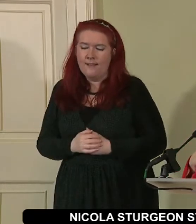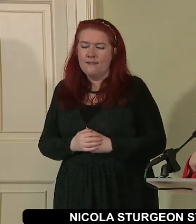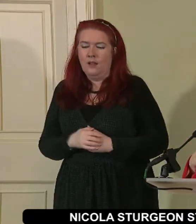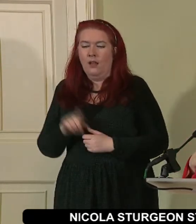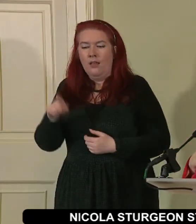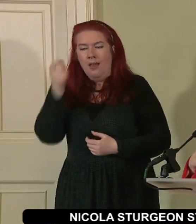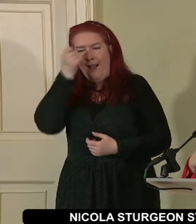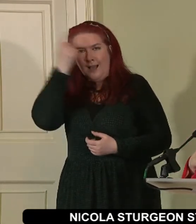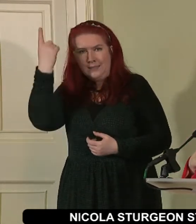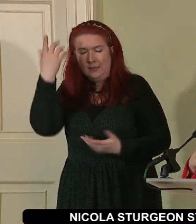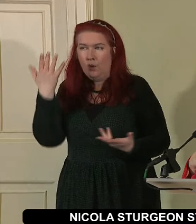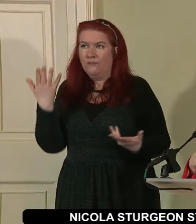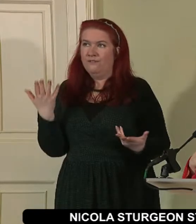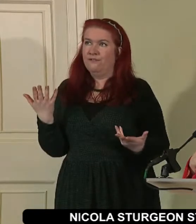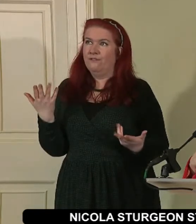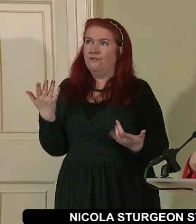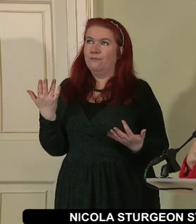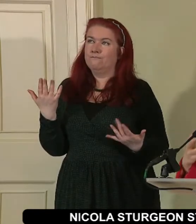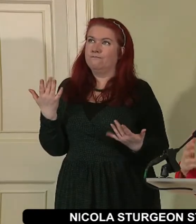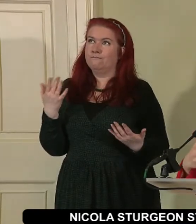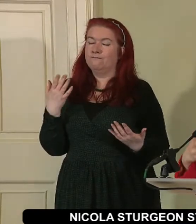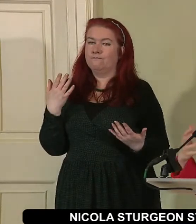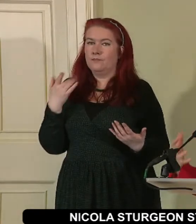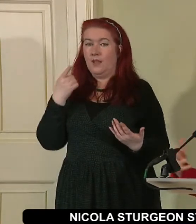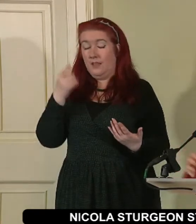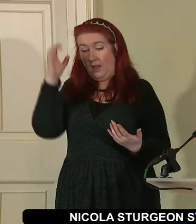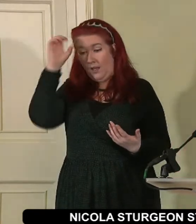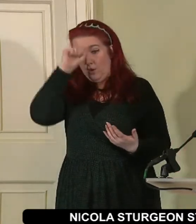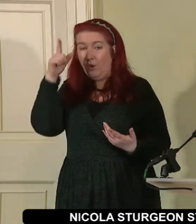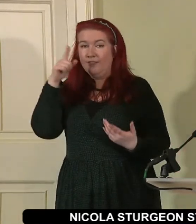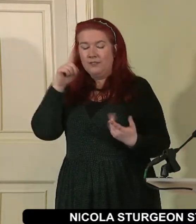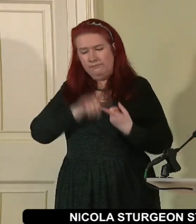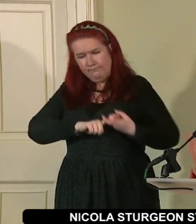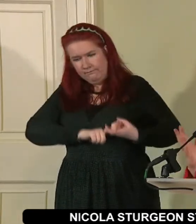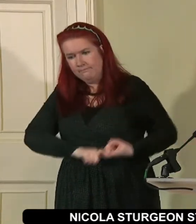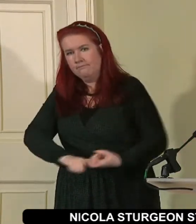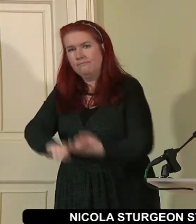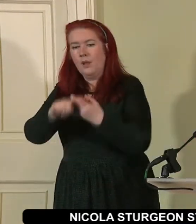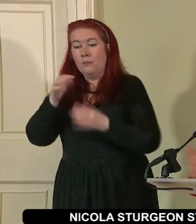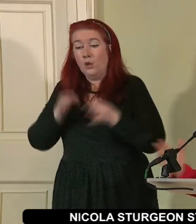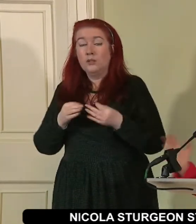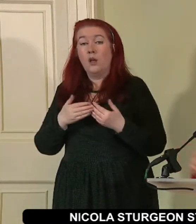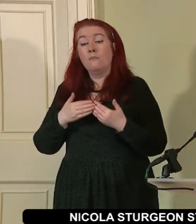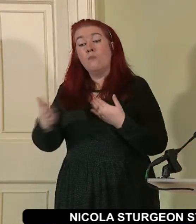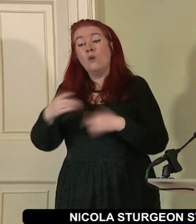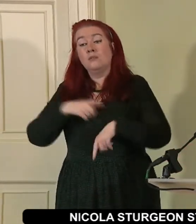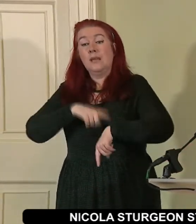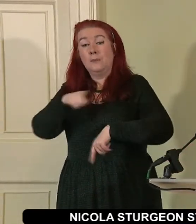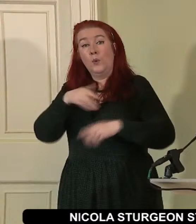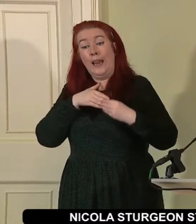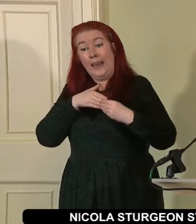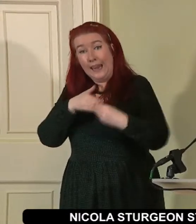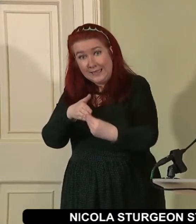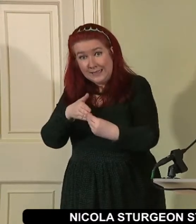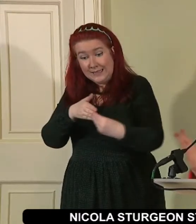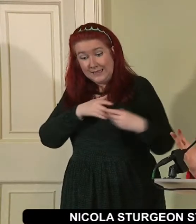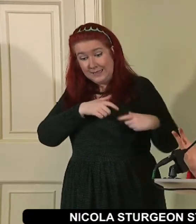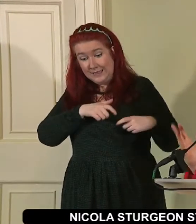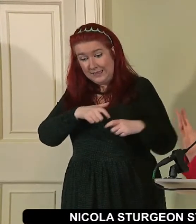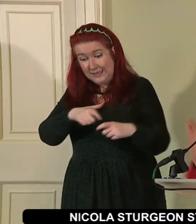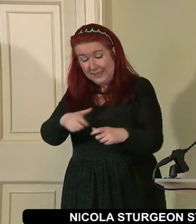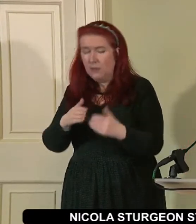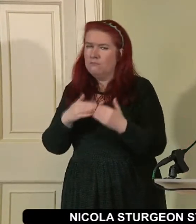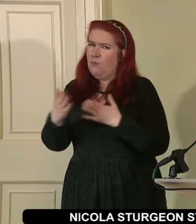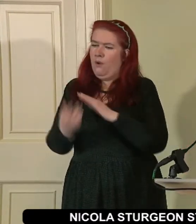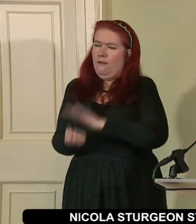of, that whole idea of longevity in politics, the longer you lead, the more, you know, you will